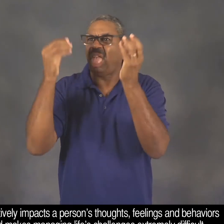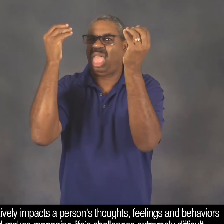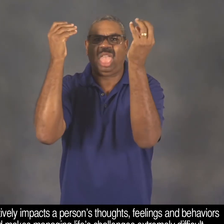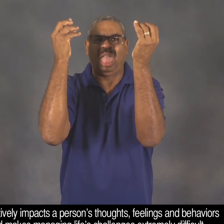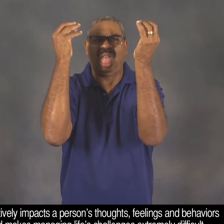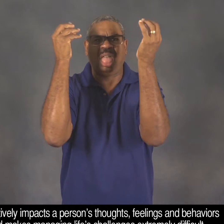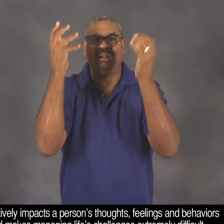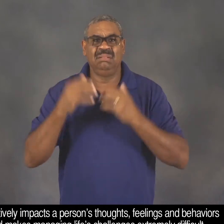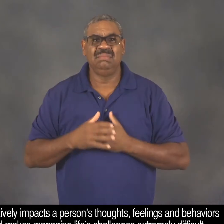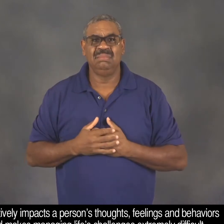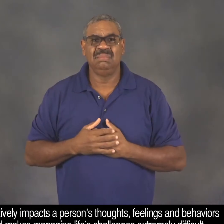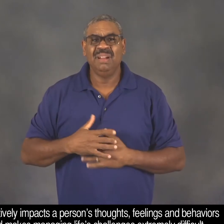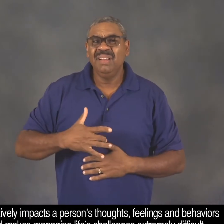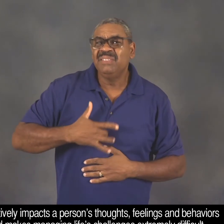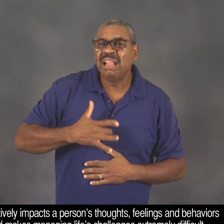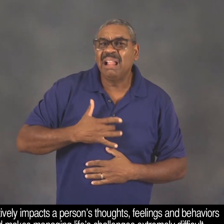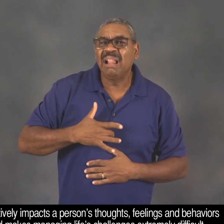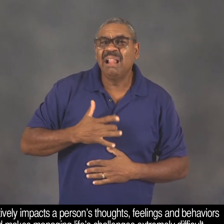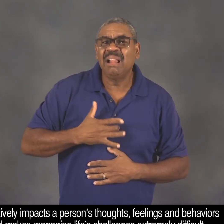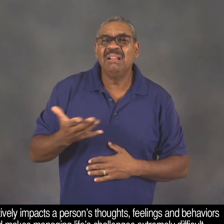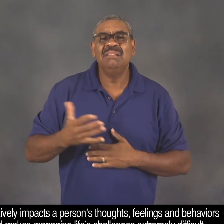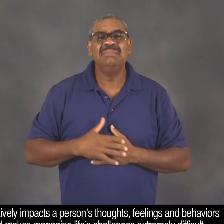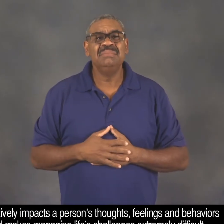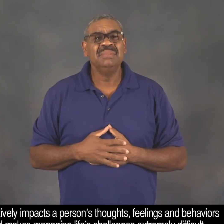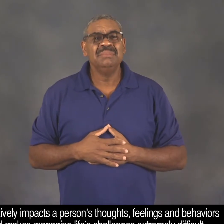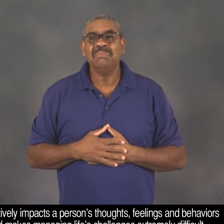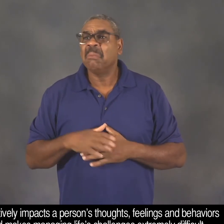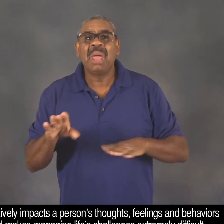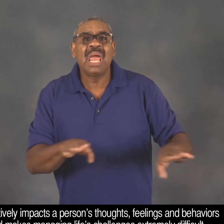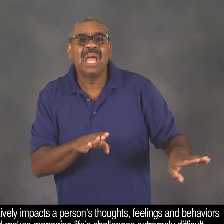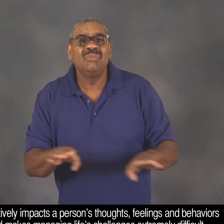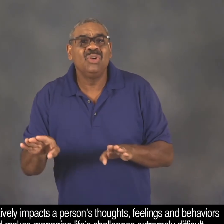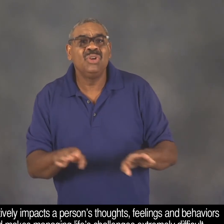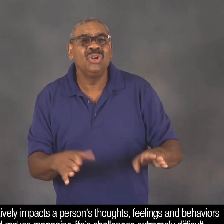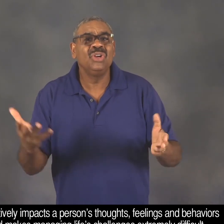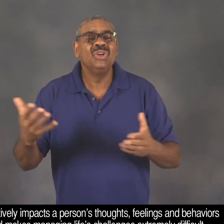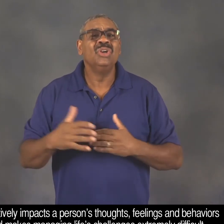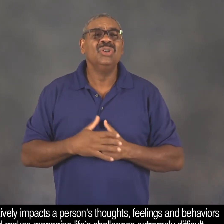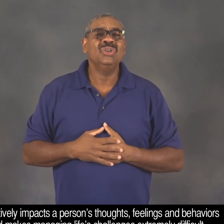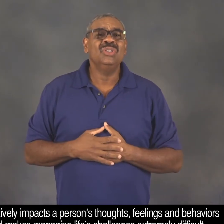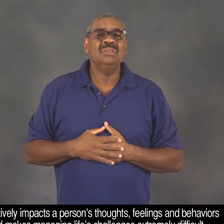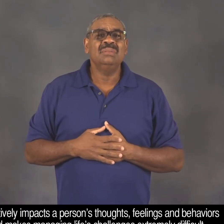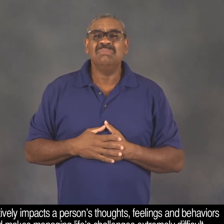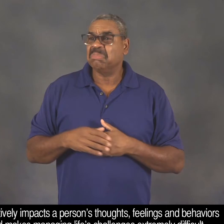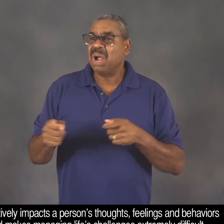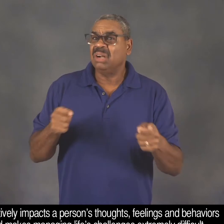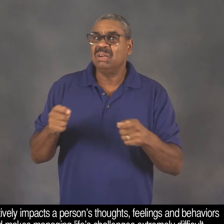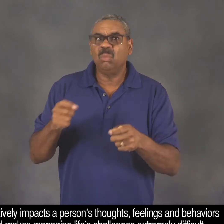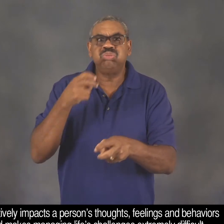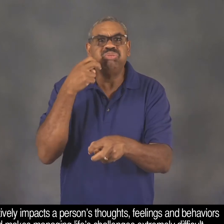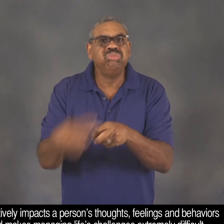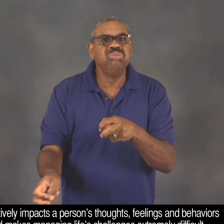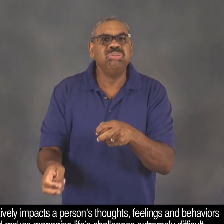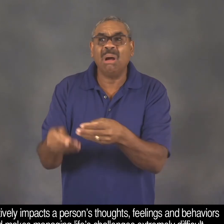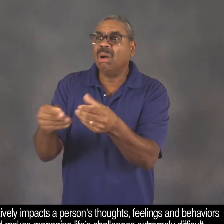It negatively impacts a person's thoughts, feelings, and behaviors, and makes managing